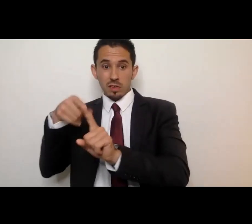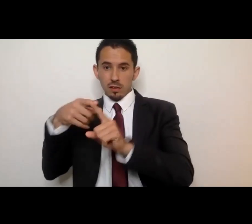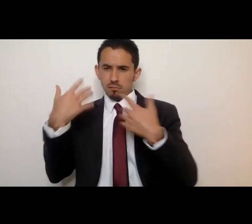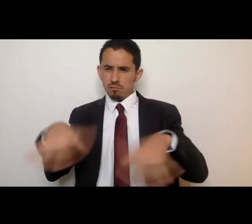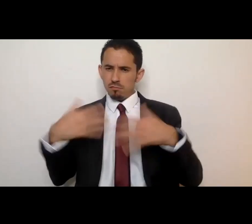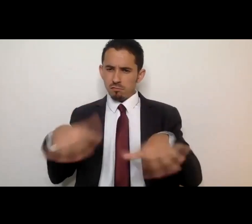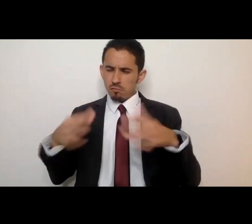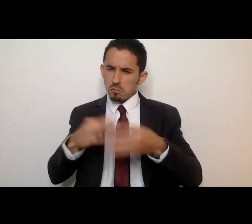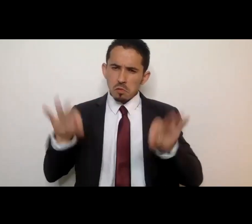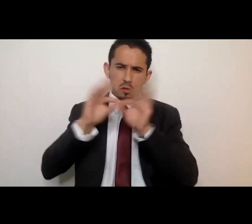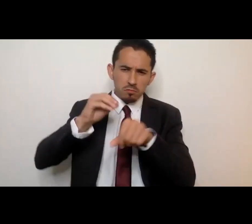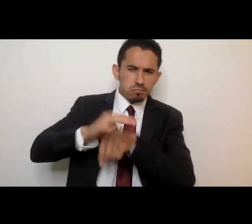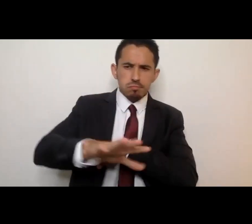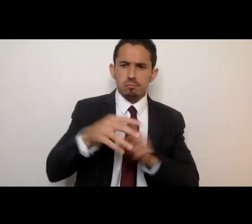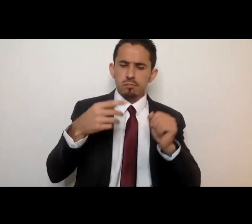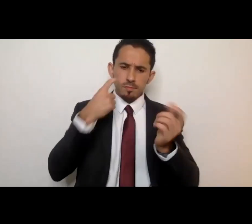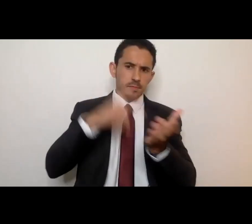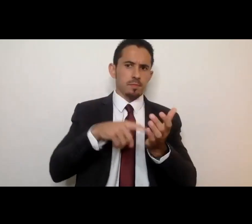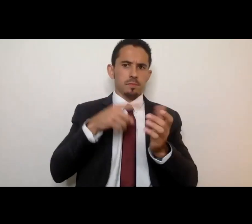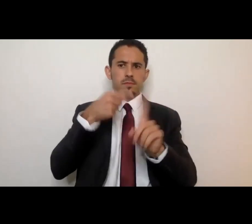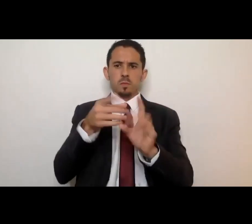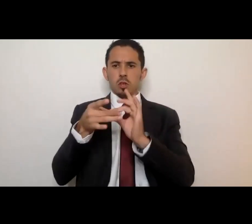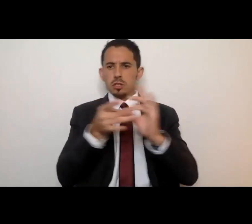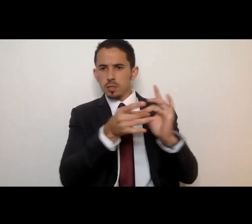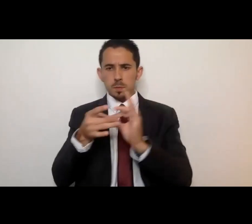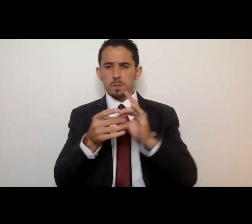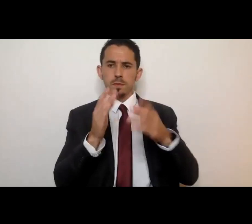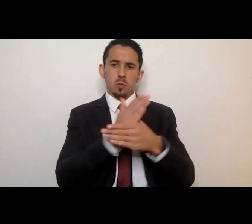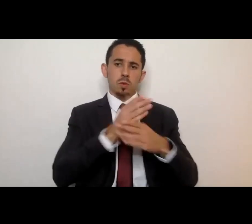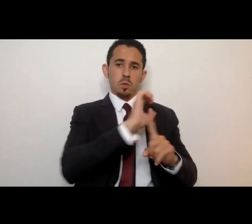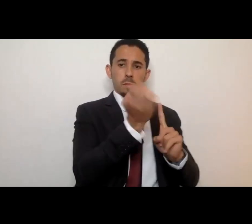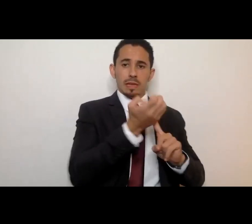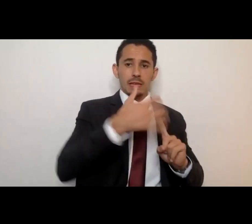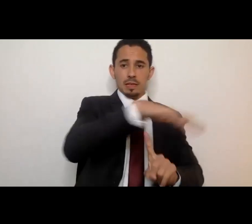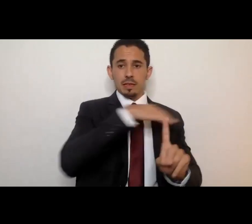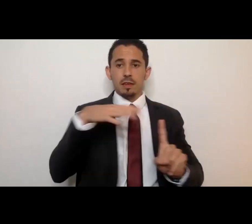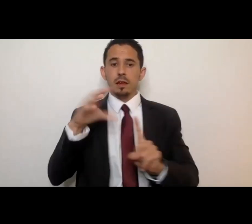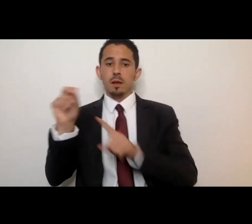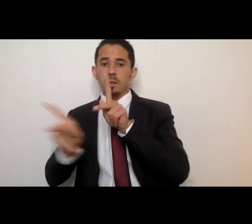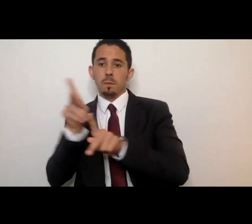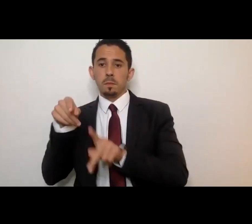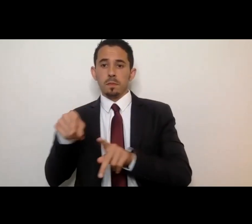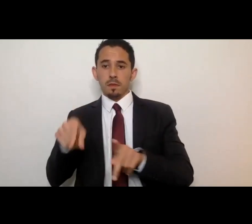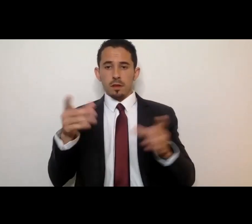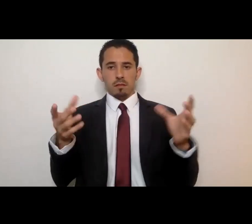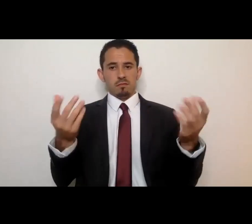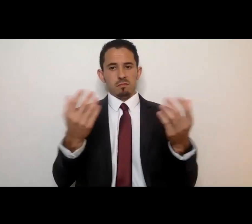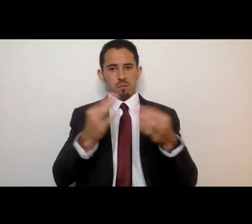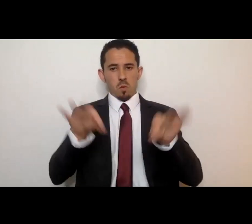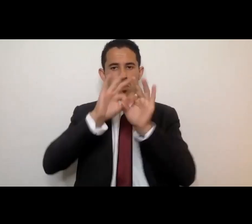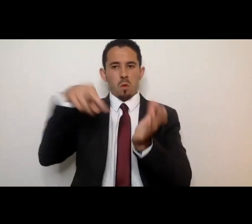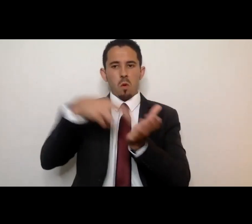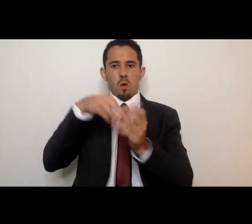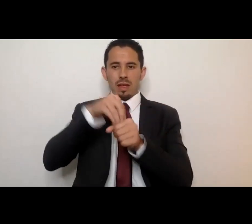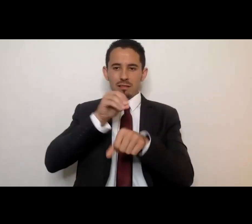cognitive theory. This is very influential in a person's decisions because it thinks about their environment and the